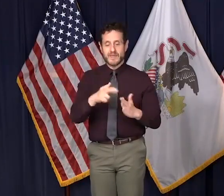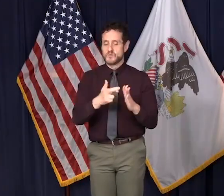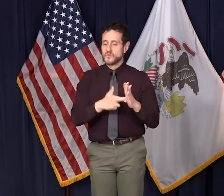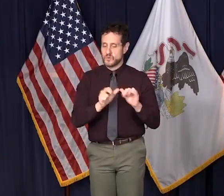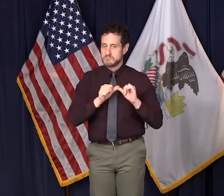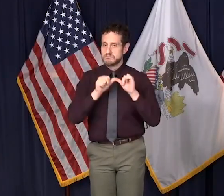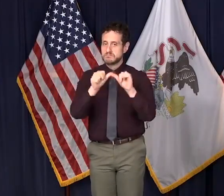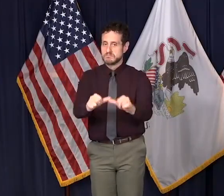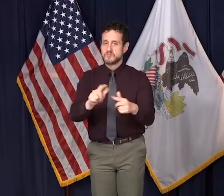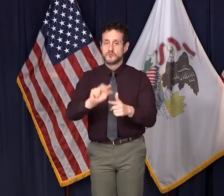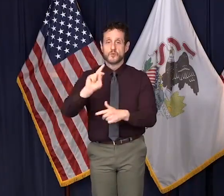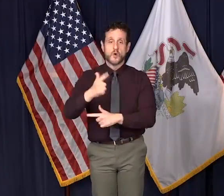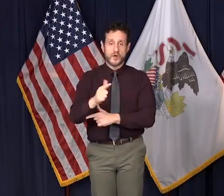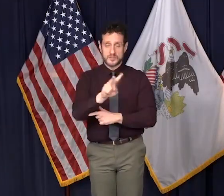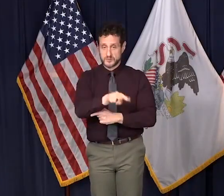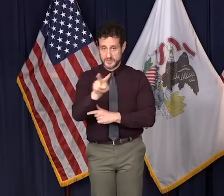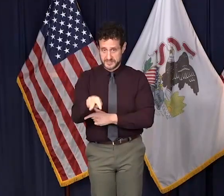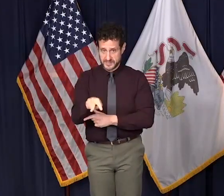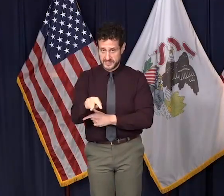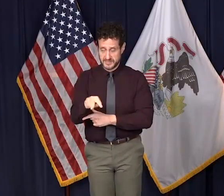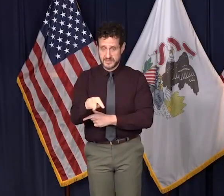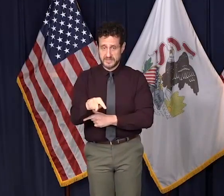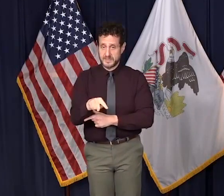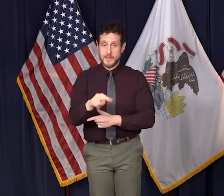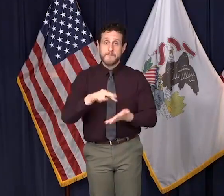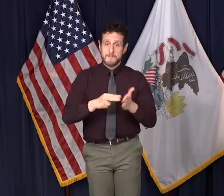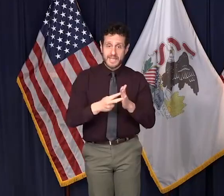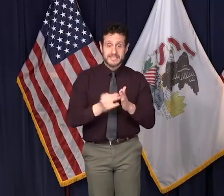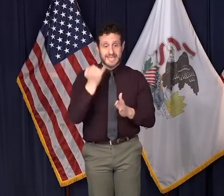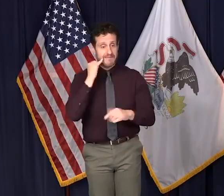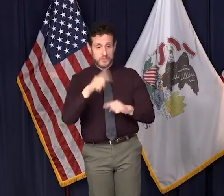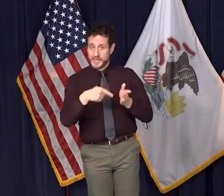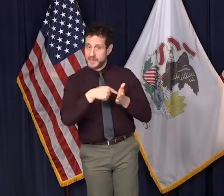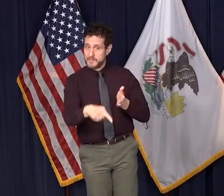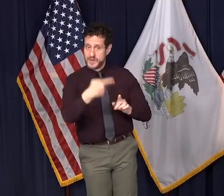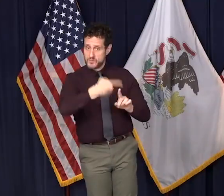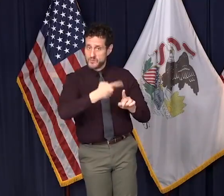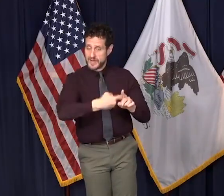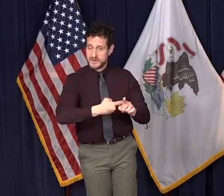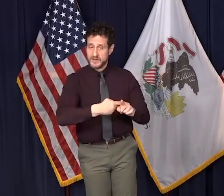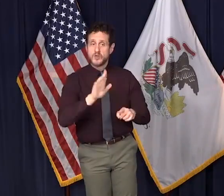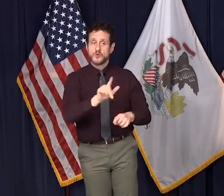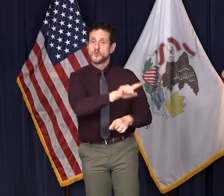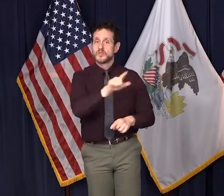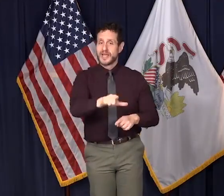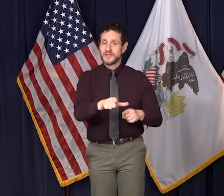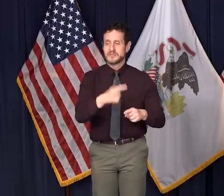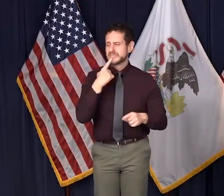22nd. I take this step today because I want to ensure that we have support